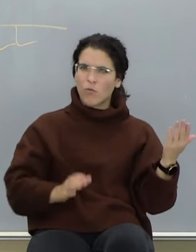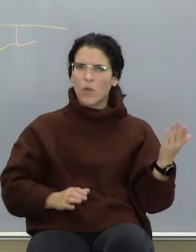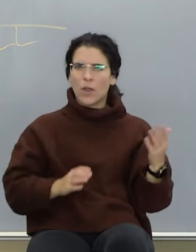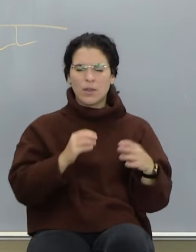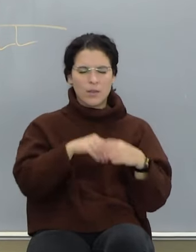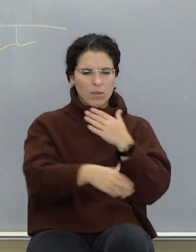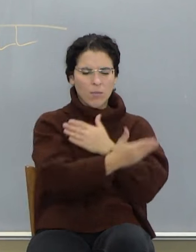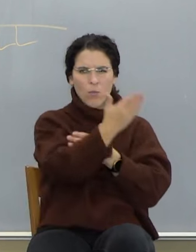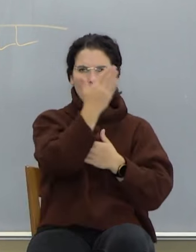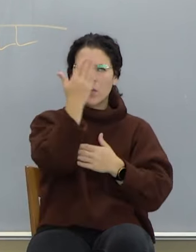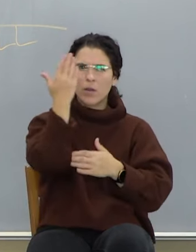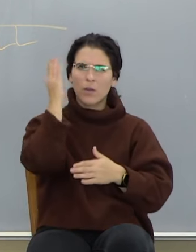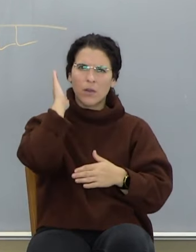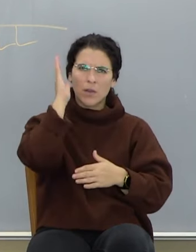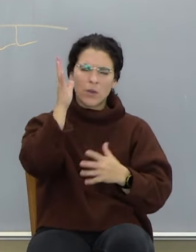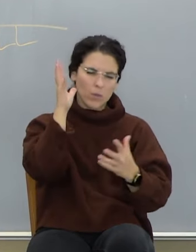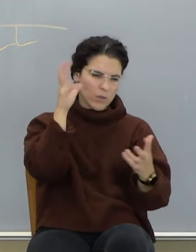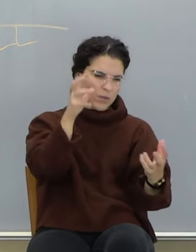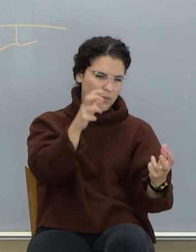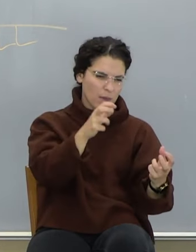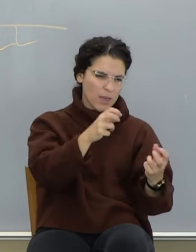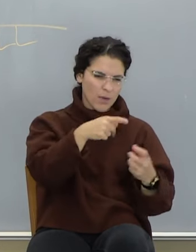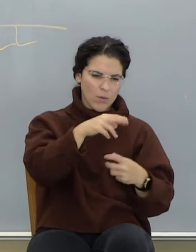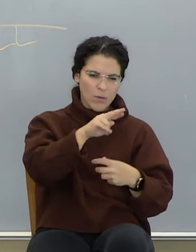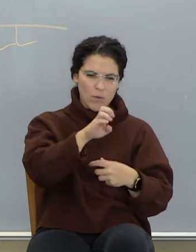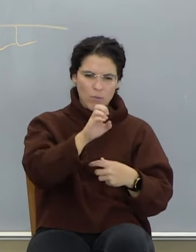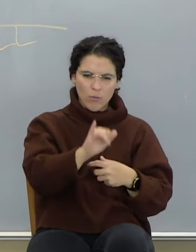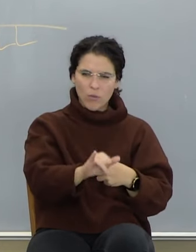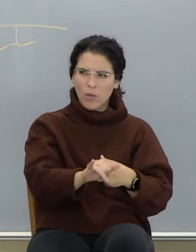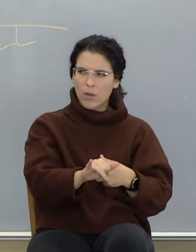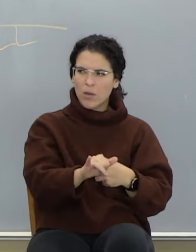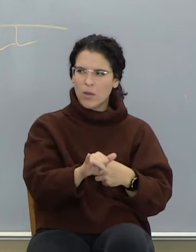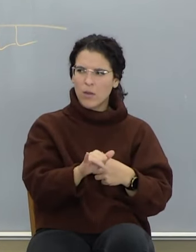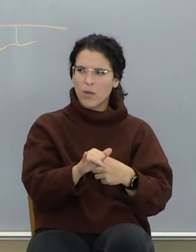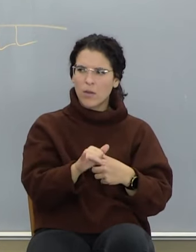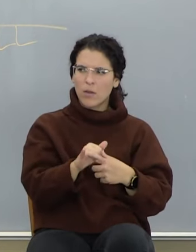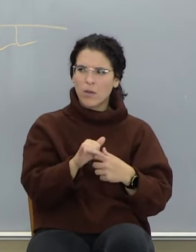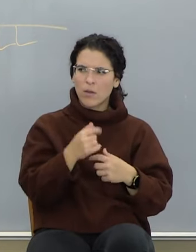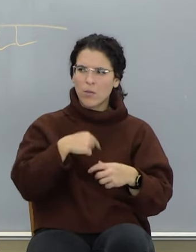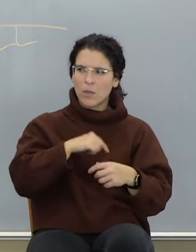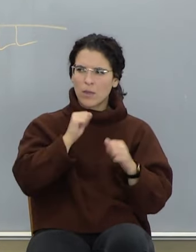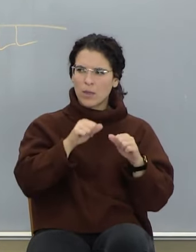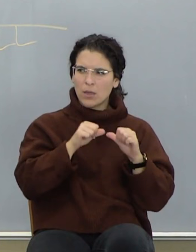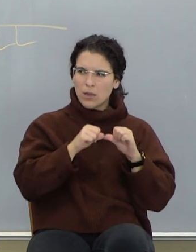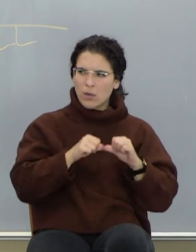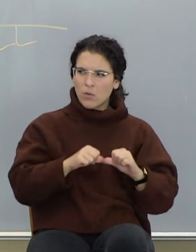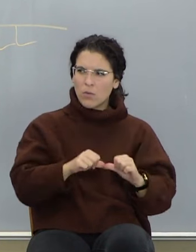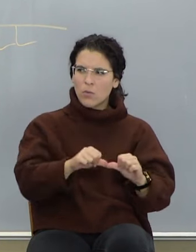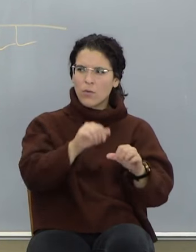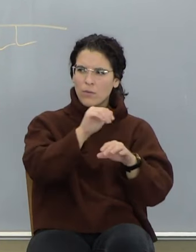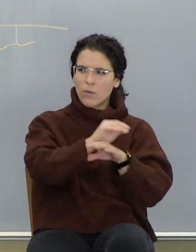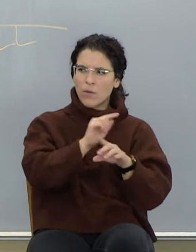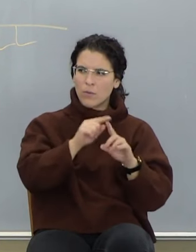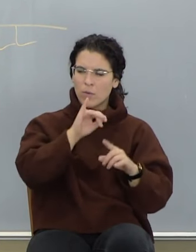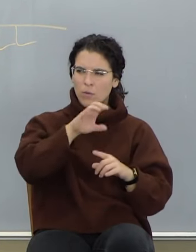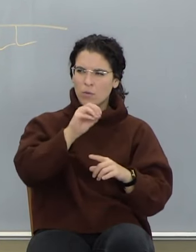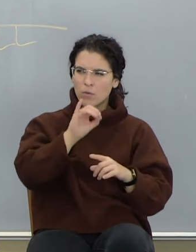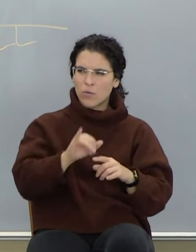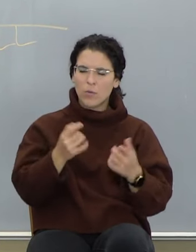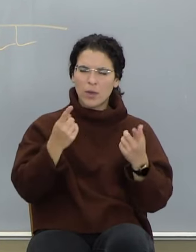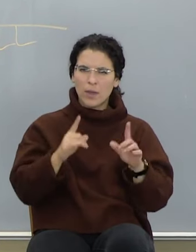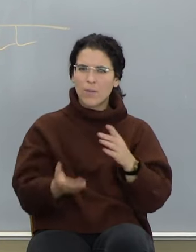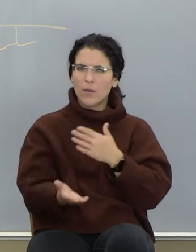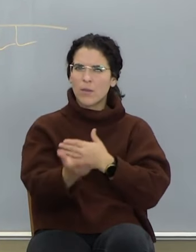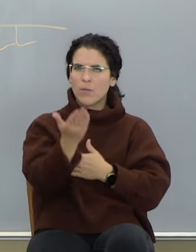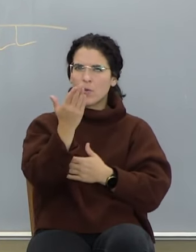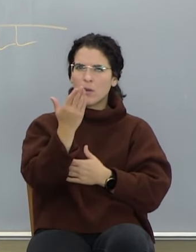the morning he shall devour the prey. Weeping may endure for a night, but joy cometh in the morning. The